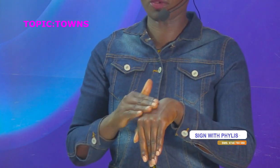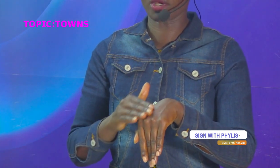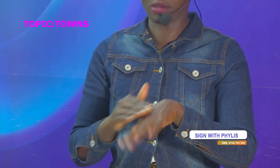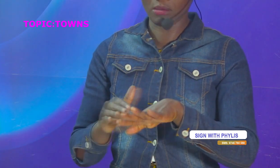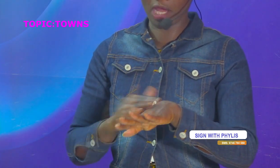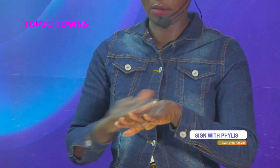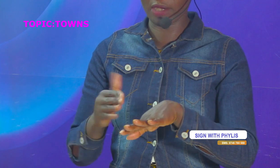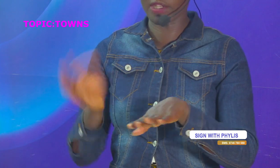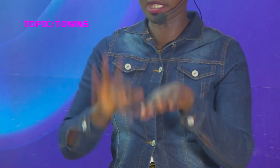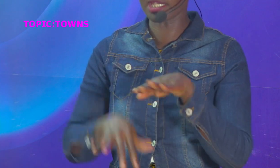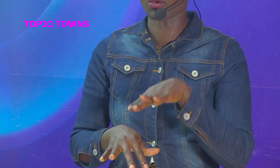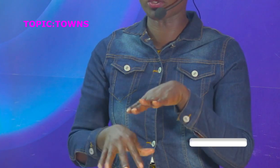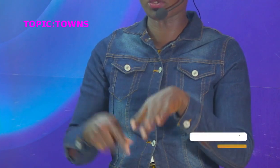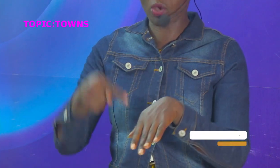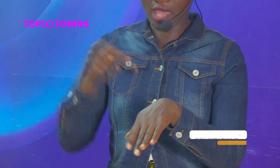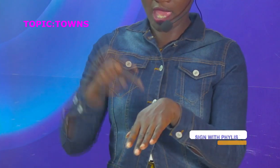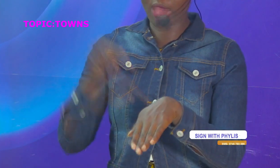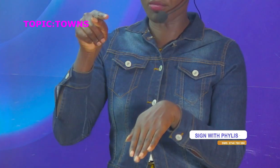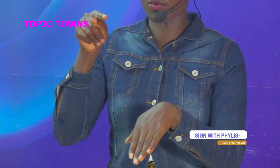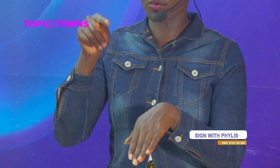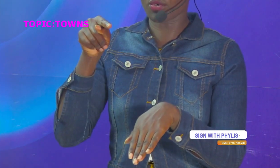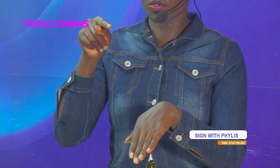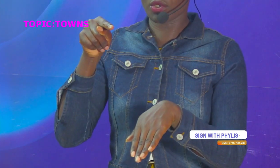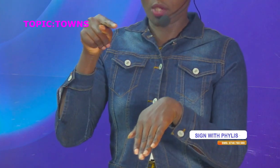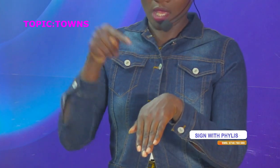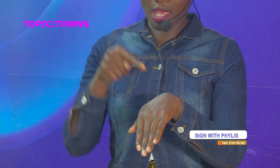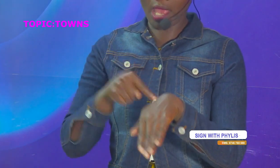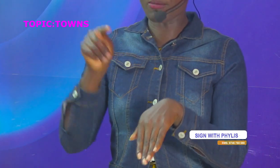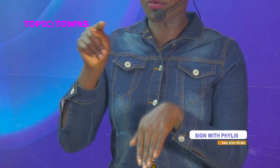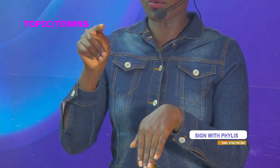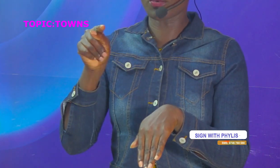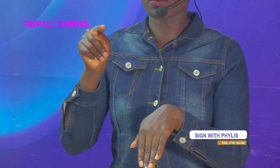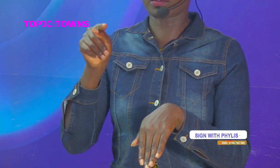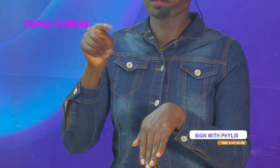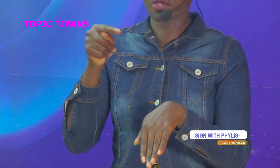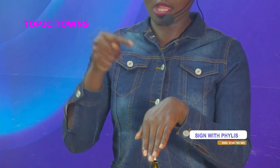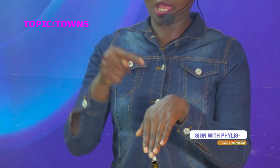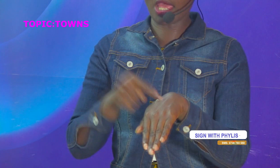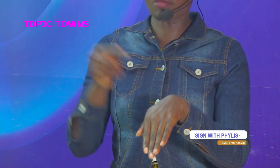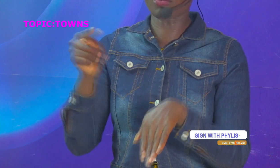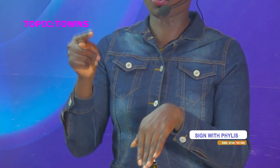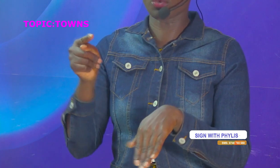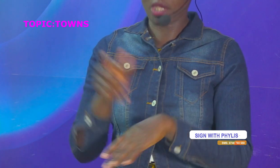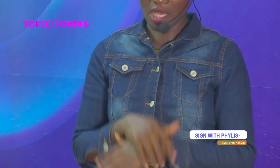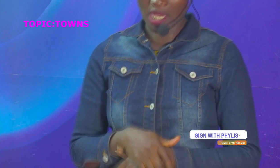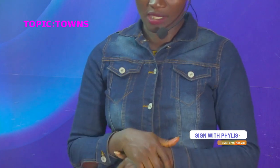palm hand facing downwards. So Empu, Empu, Empu. And then also